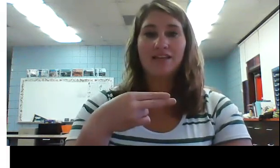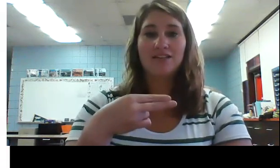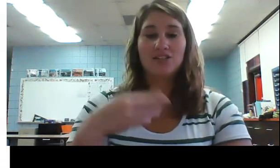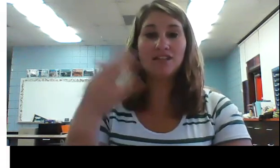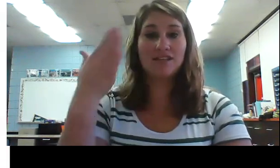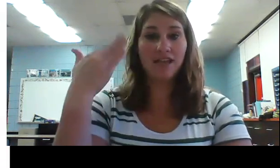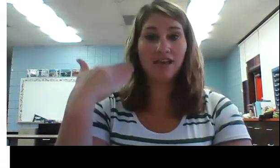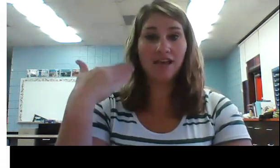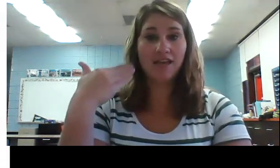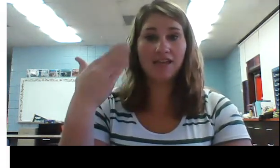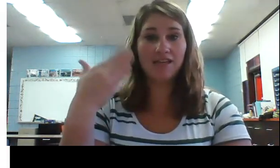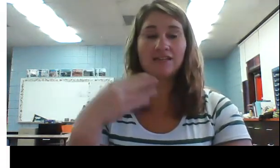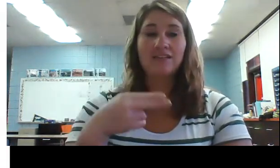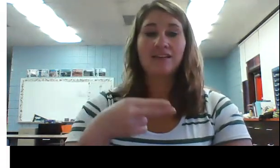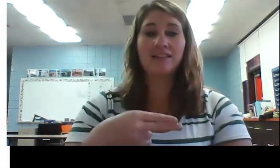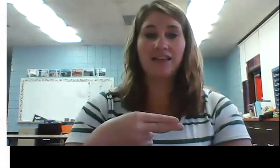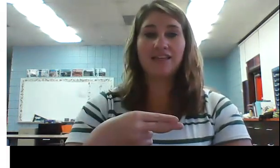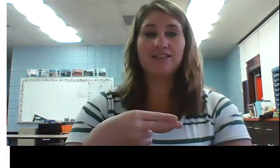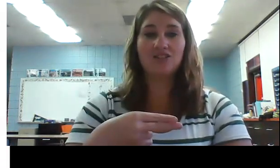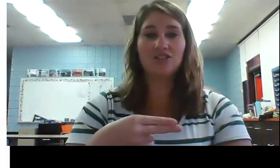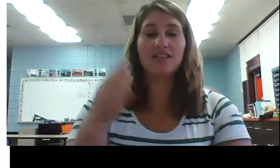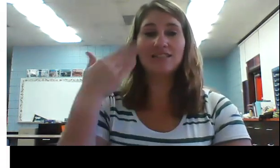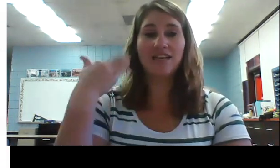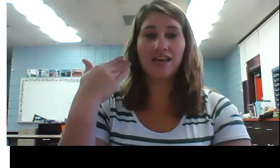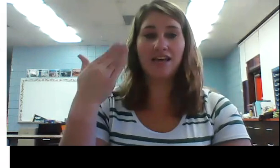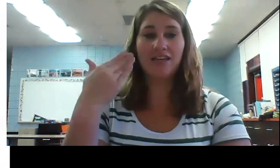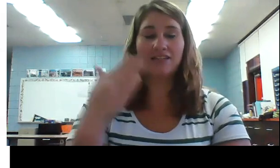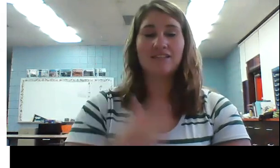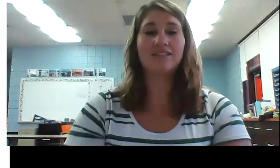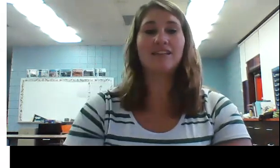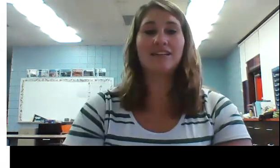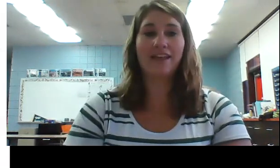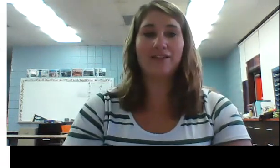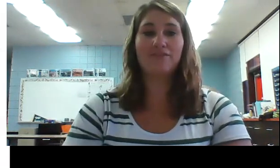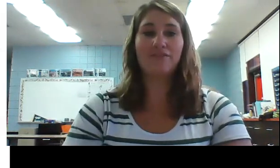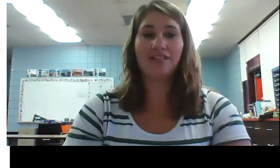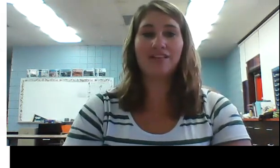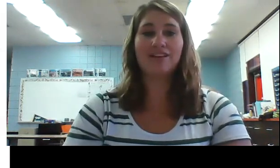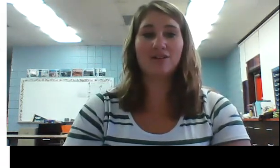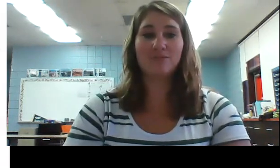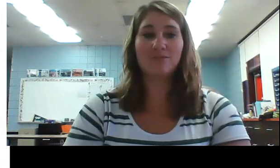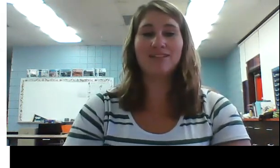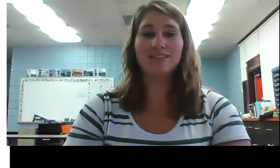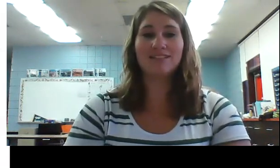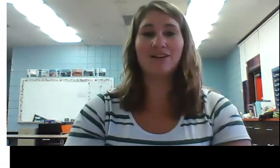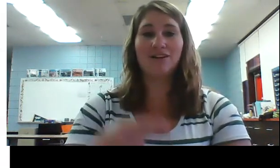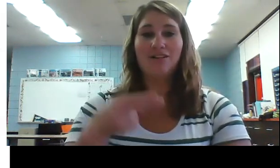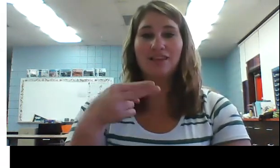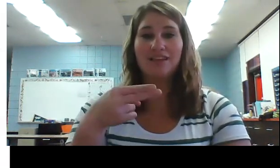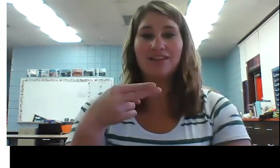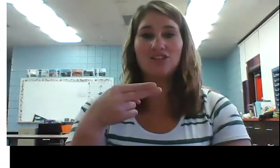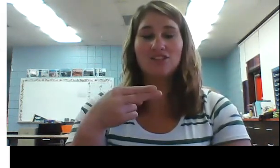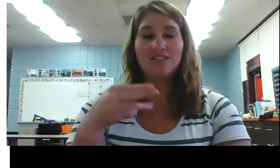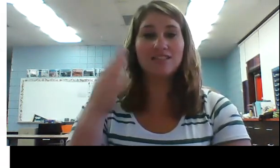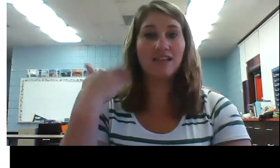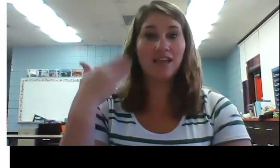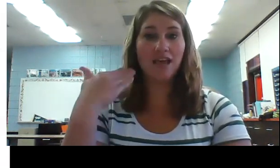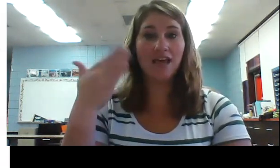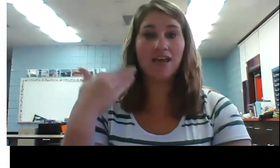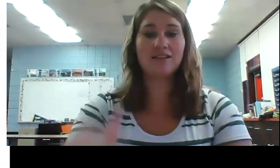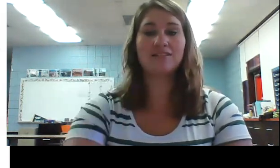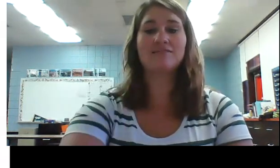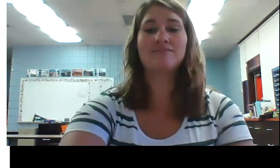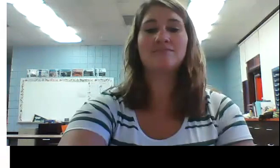the H says, the H says, every letter makes a sound. The H